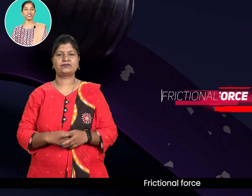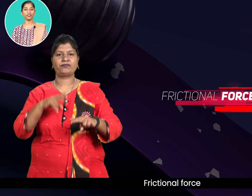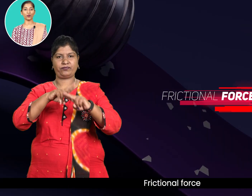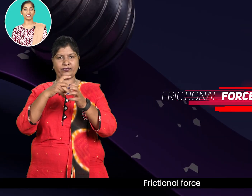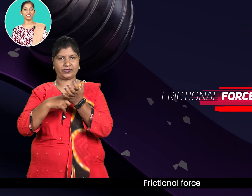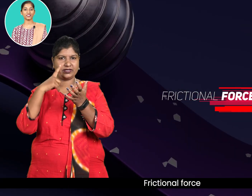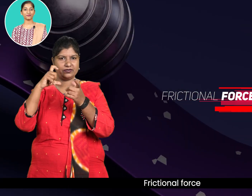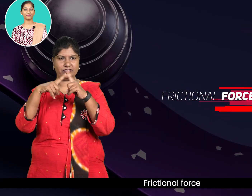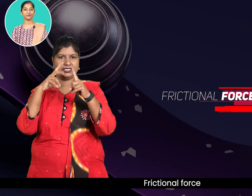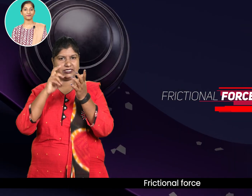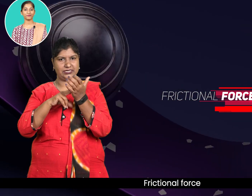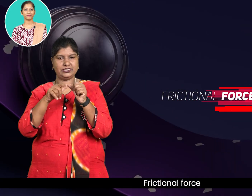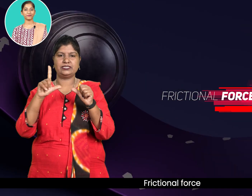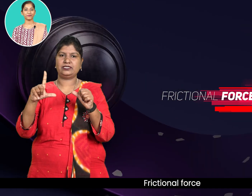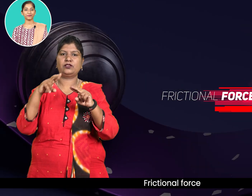Frictional force